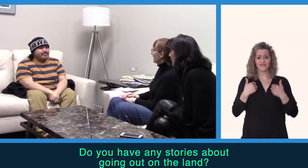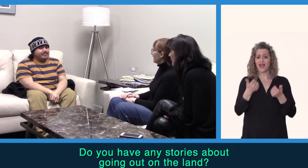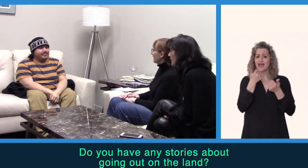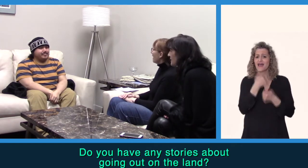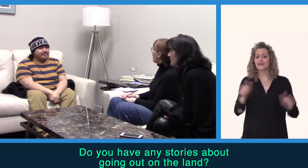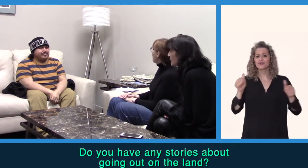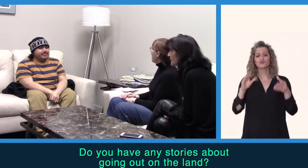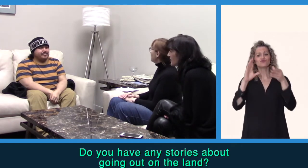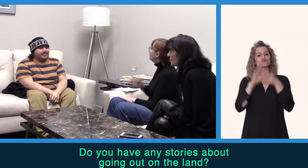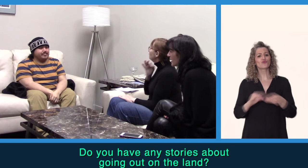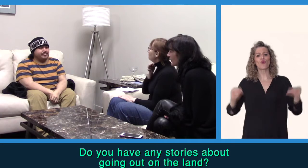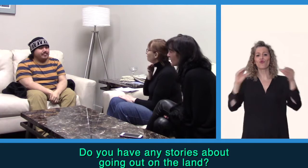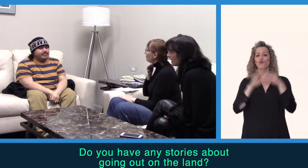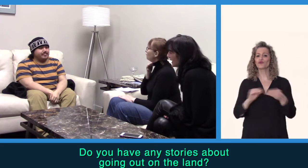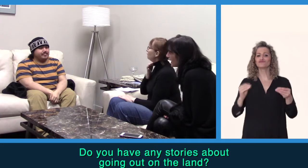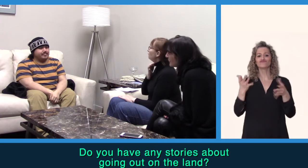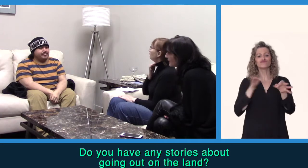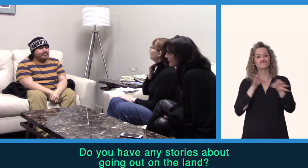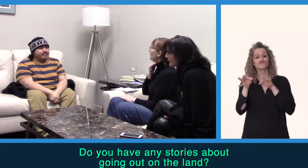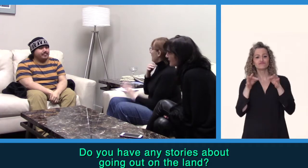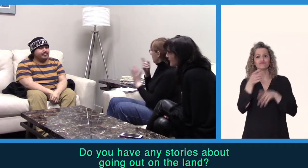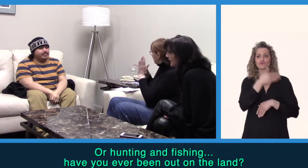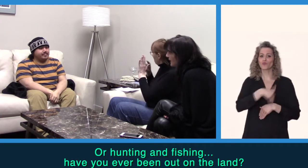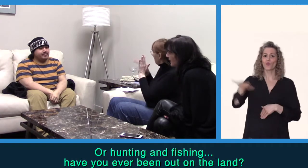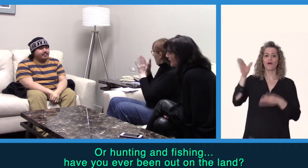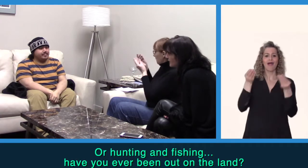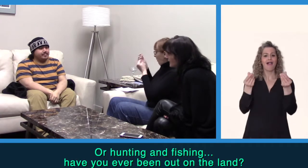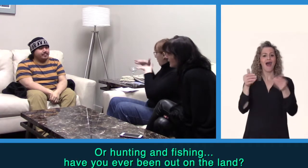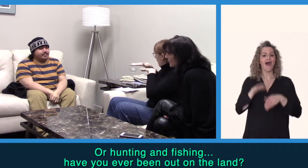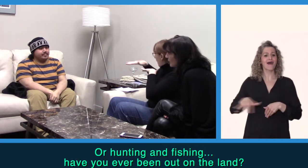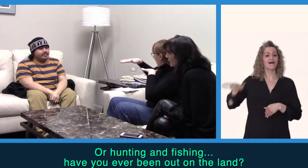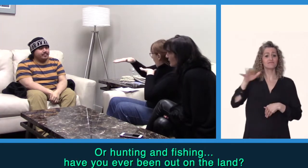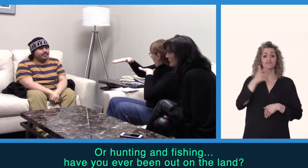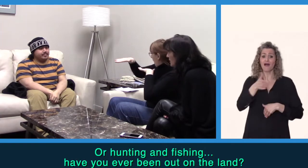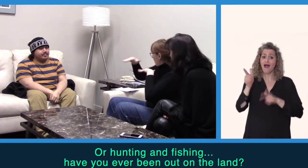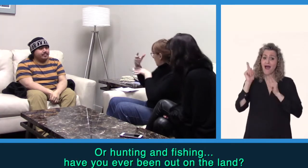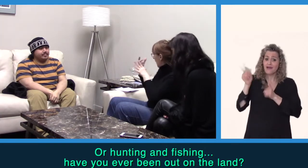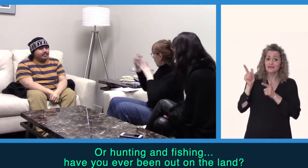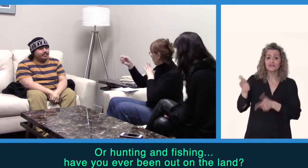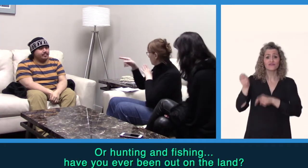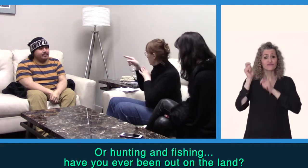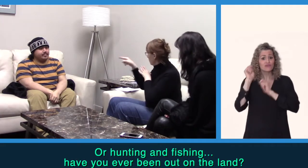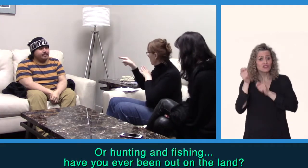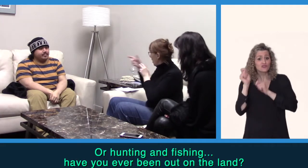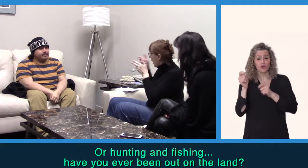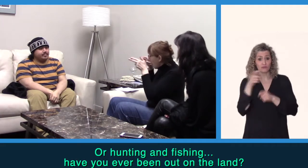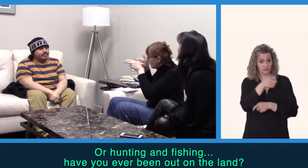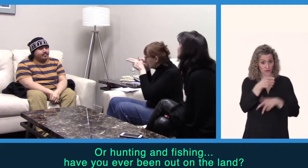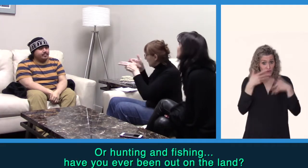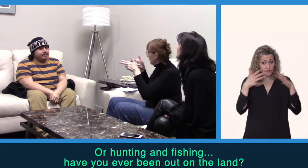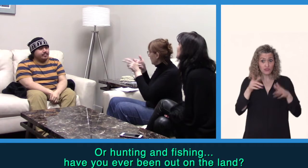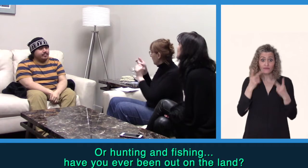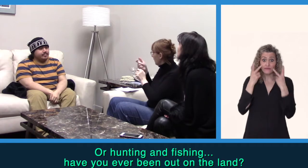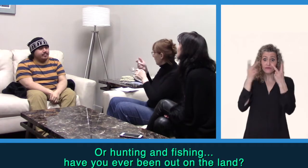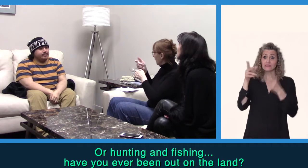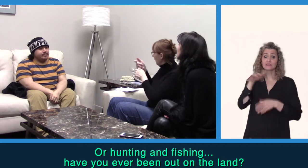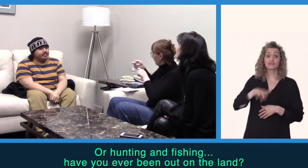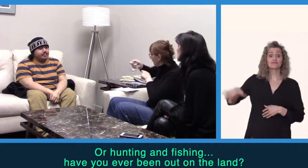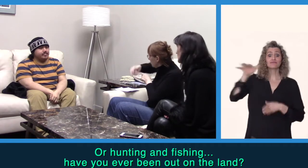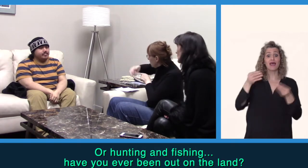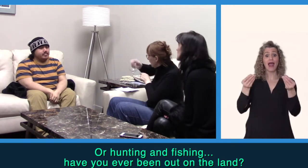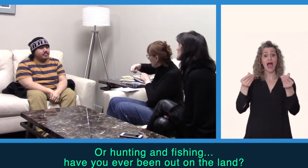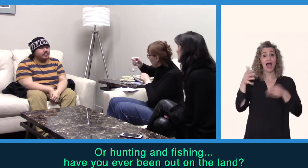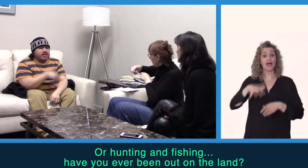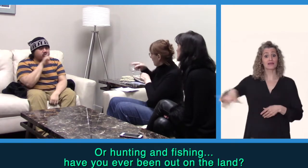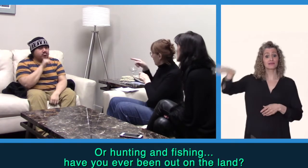Have you ever had any stories of going out on the land and hunting or fishing? Have you ever been out on the land?